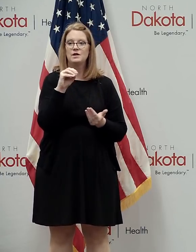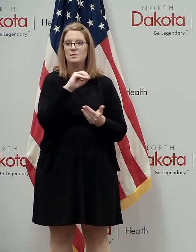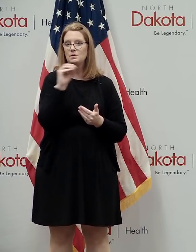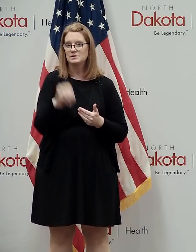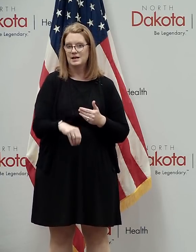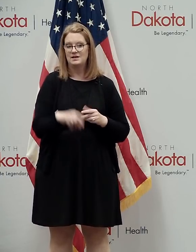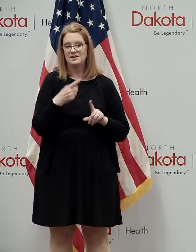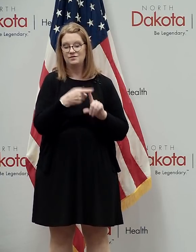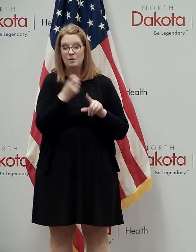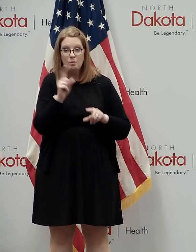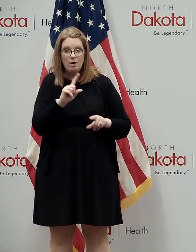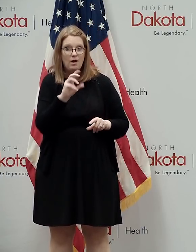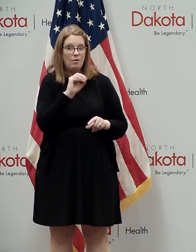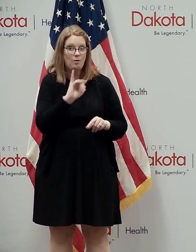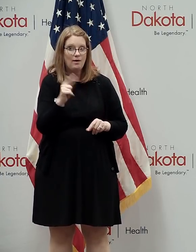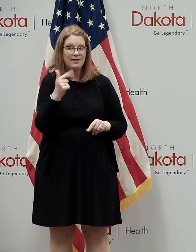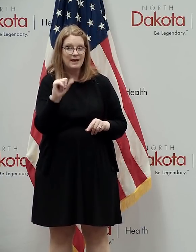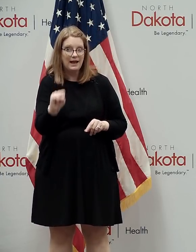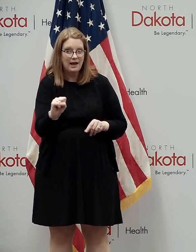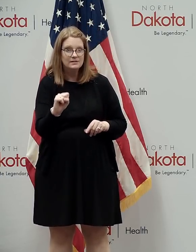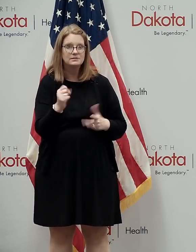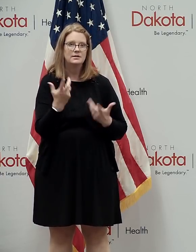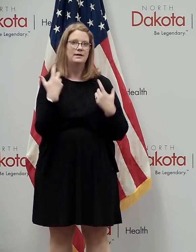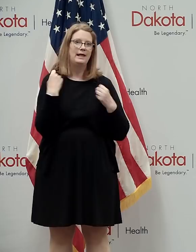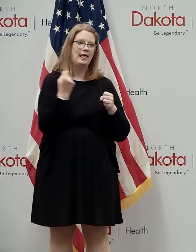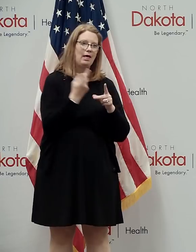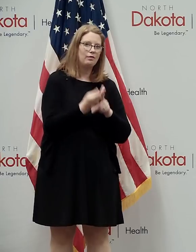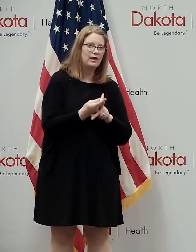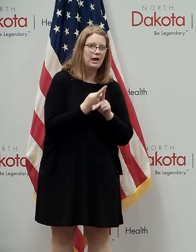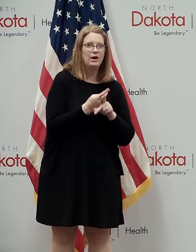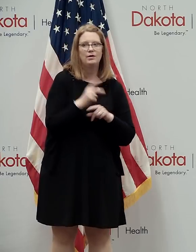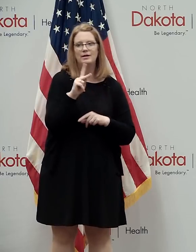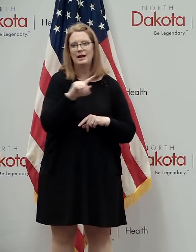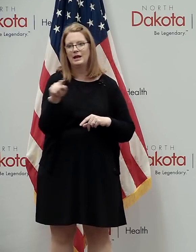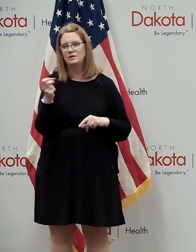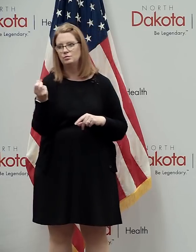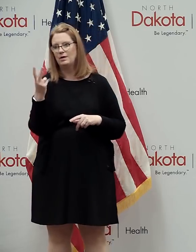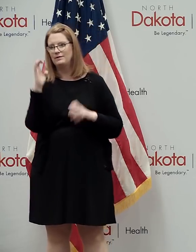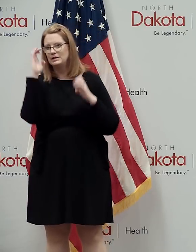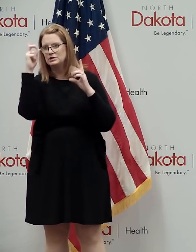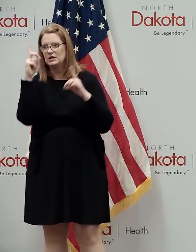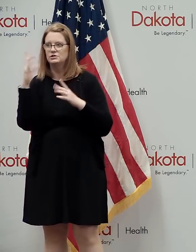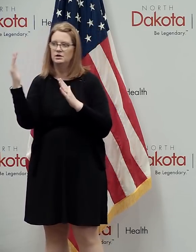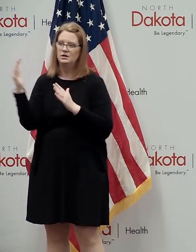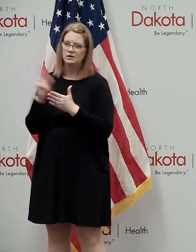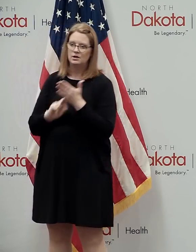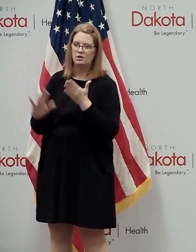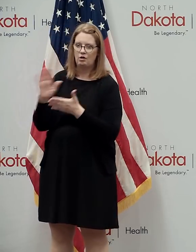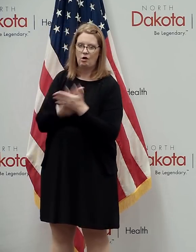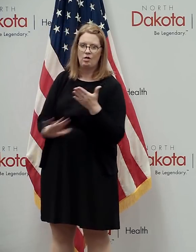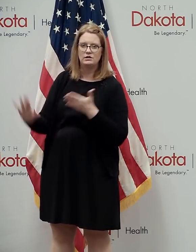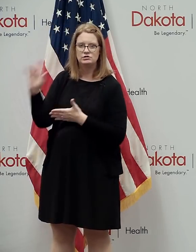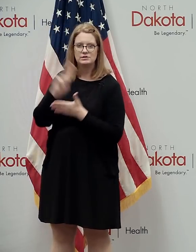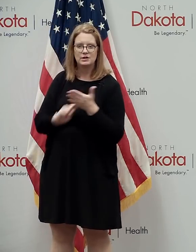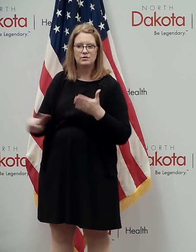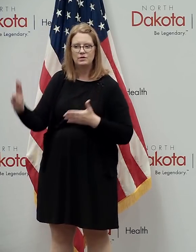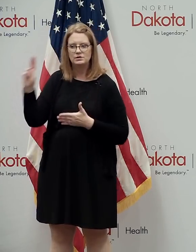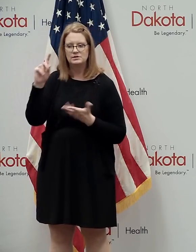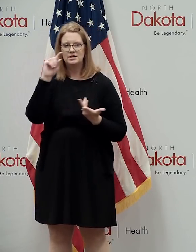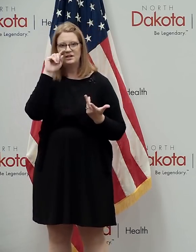from oil and gas, and that touches healthcare, touches K-12 education, touches higher education, it touches